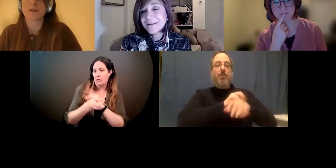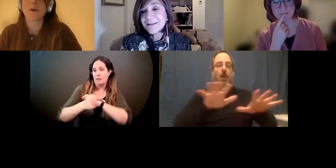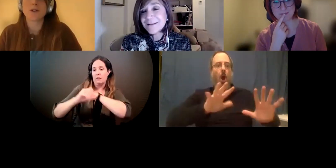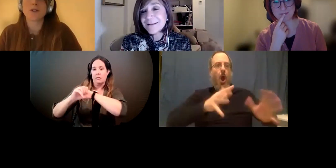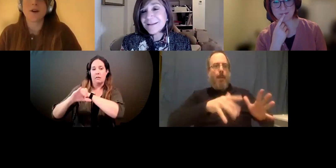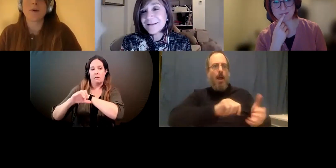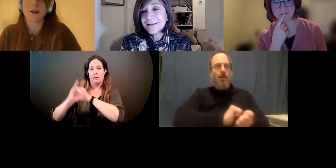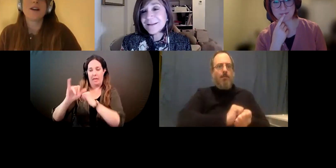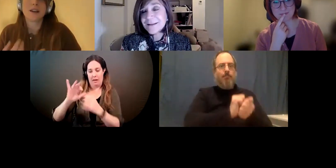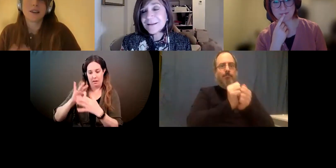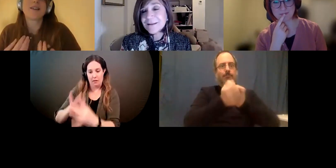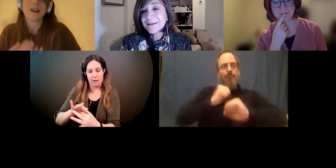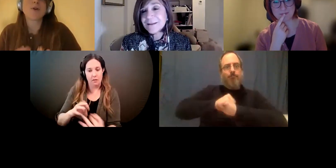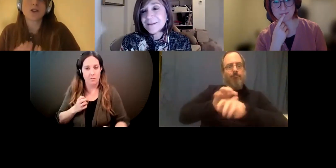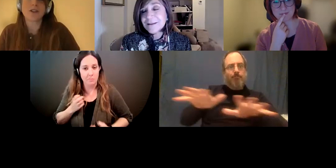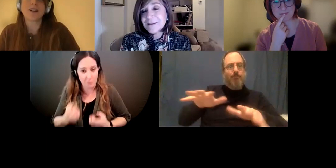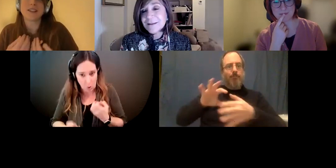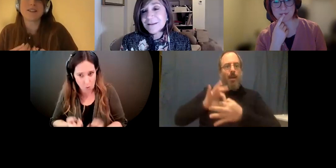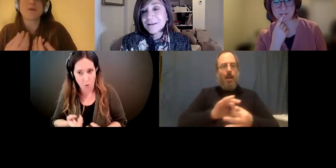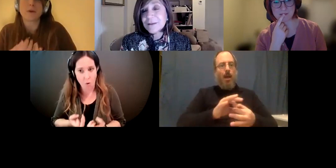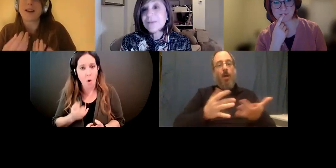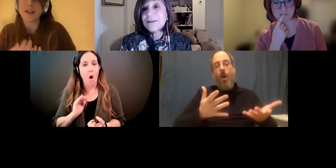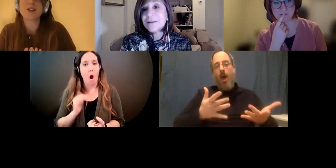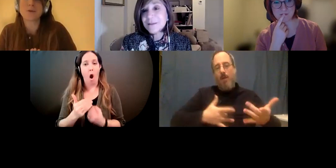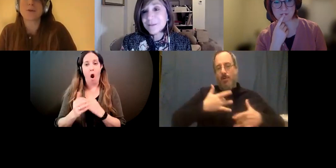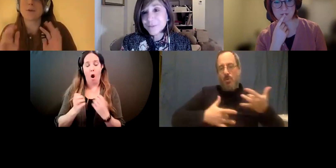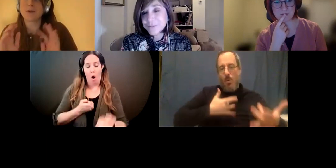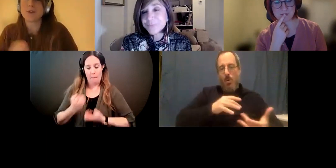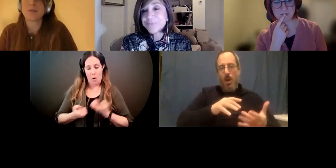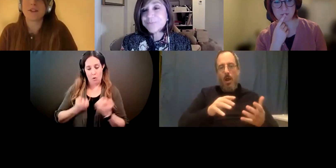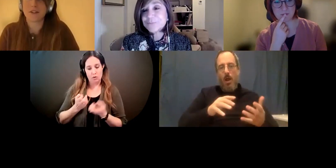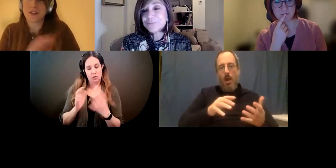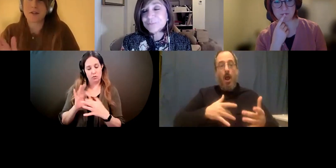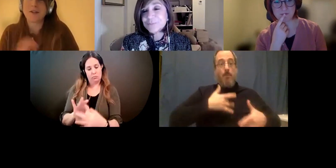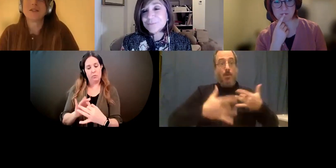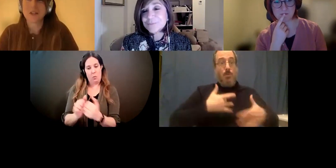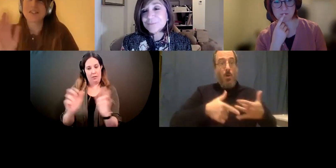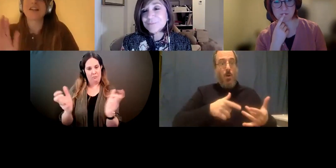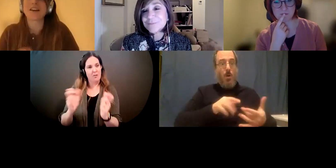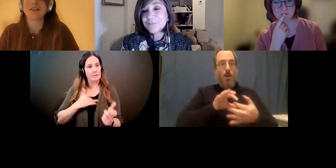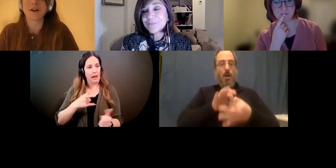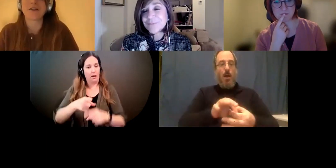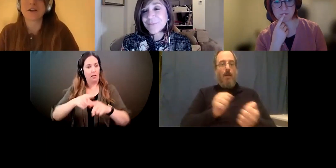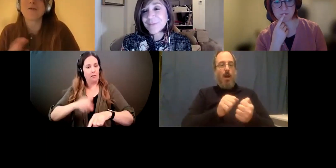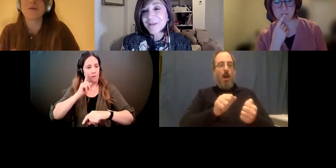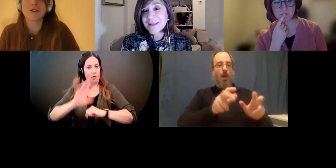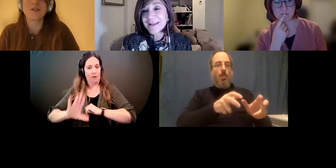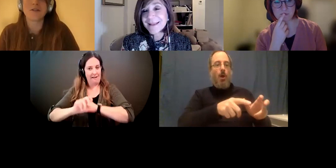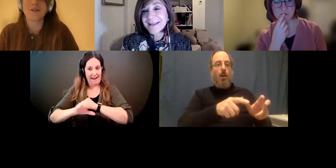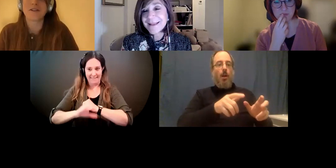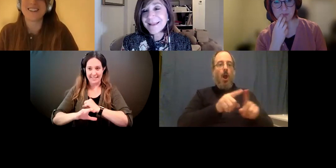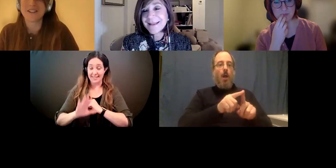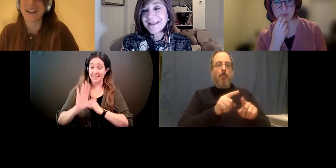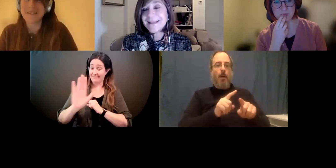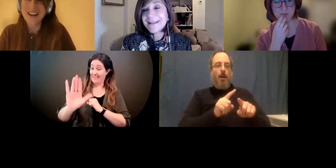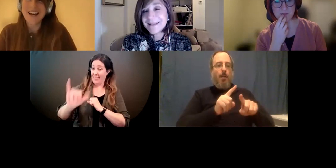questions of emotions and our emotional and sensitive relationships with computers. But just said like this, I think you were visionary for